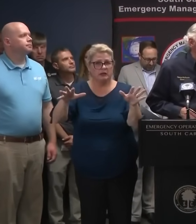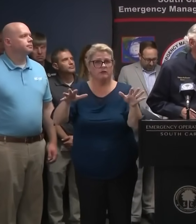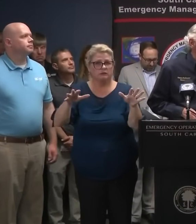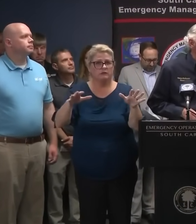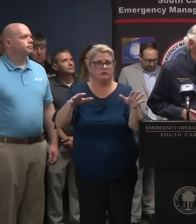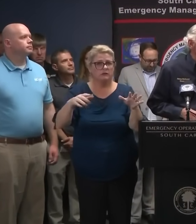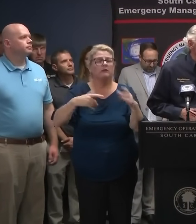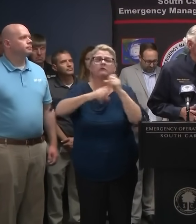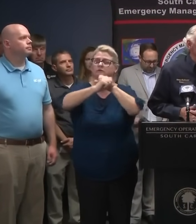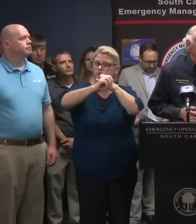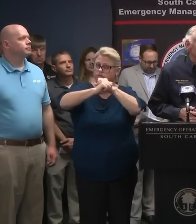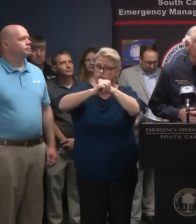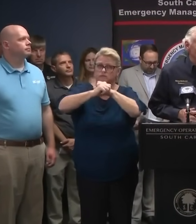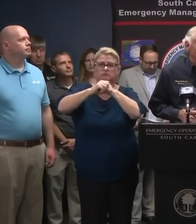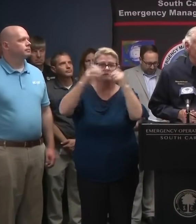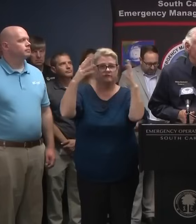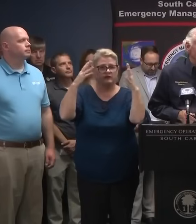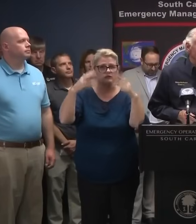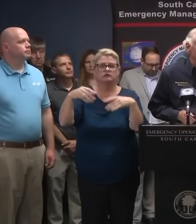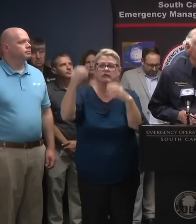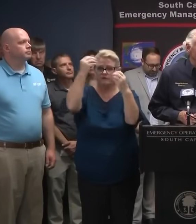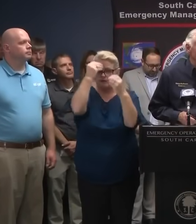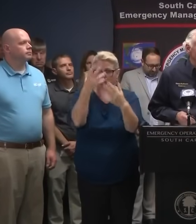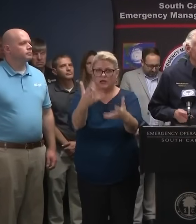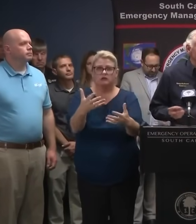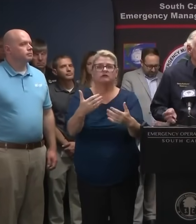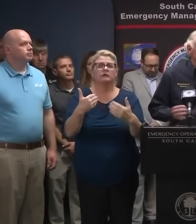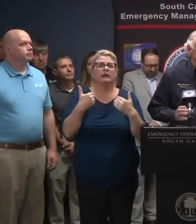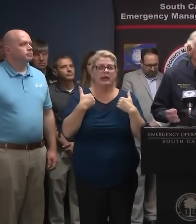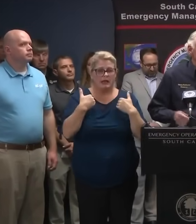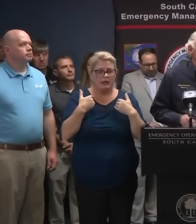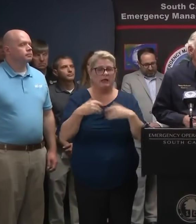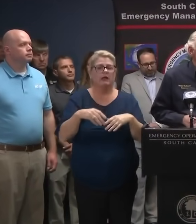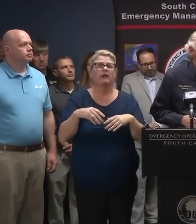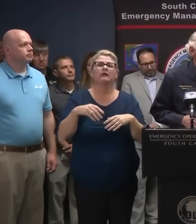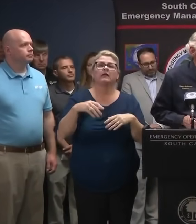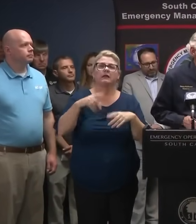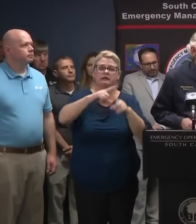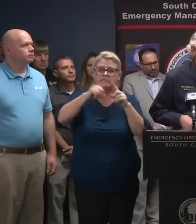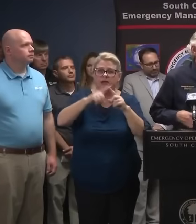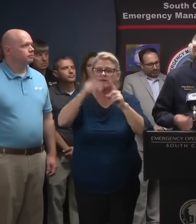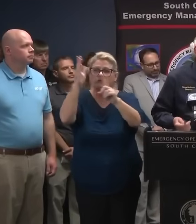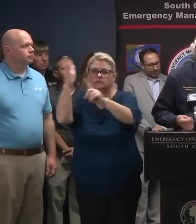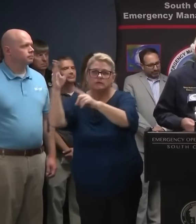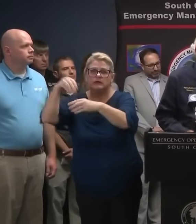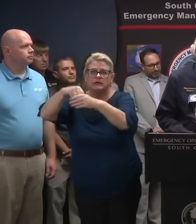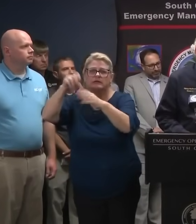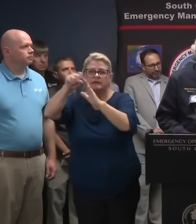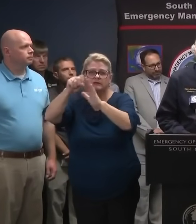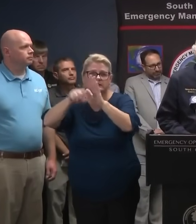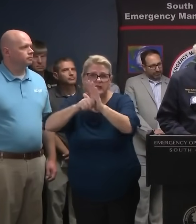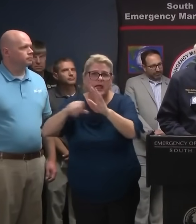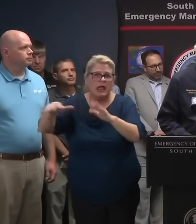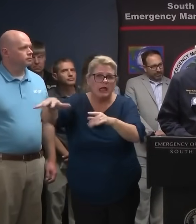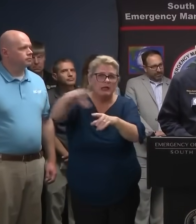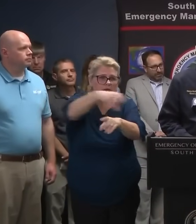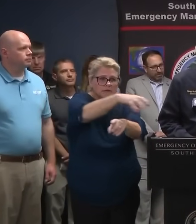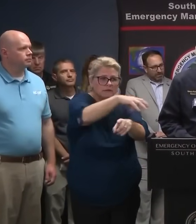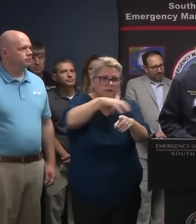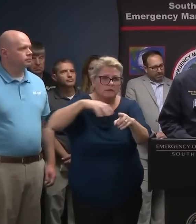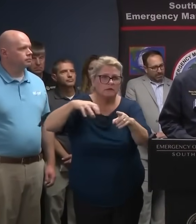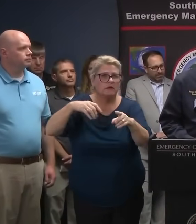a lot of publicity and a lot of information, and also we had a number of press events around the state at which these questions came up, and